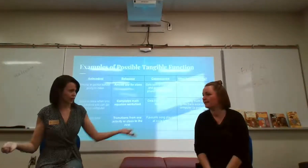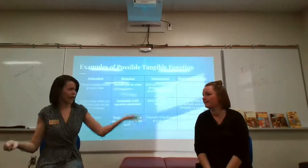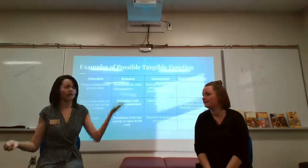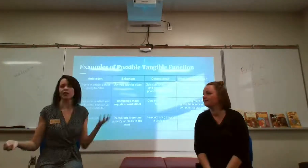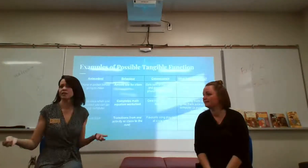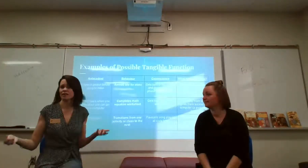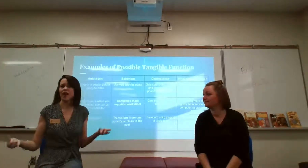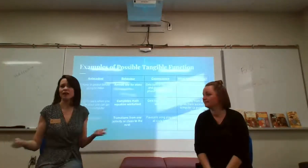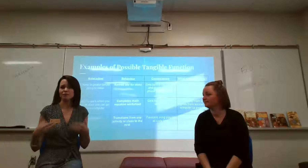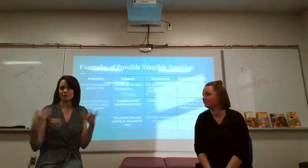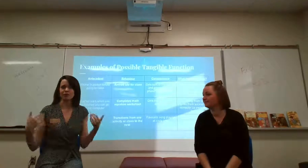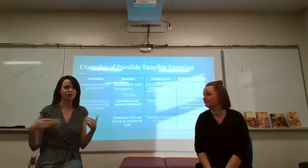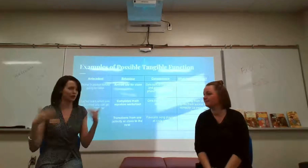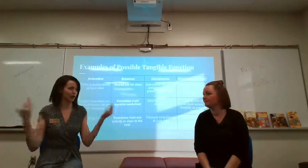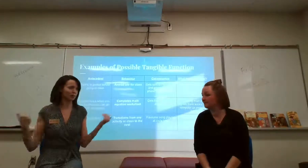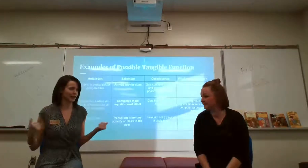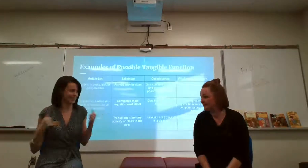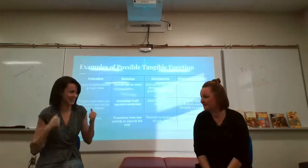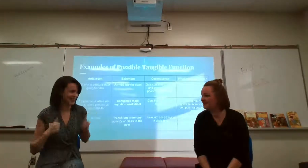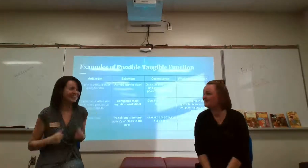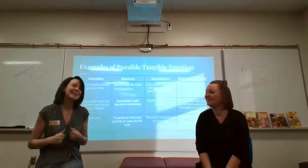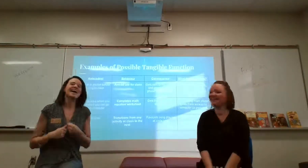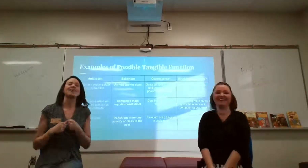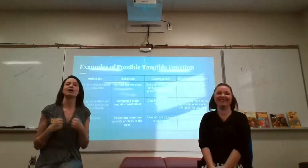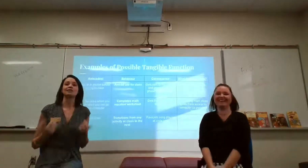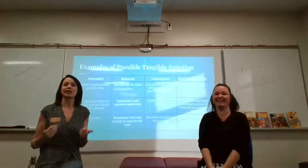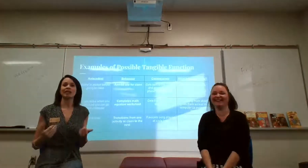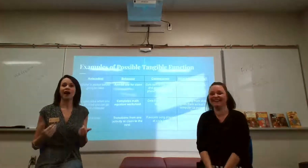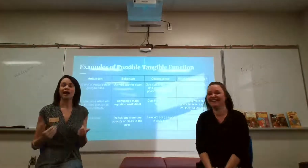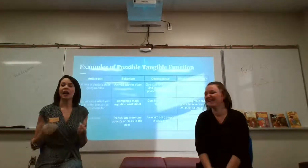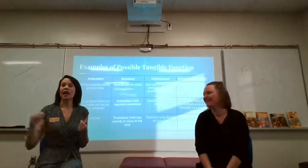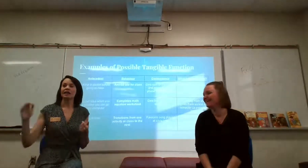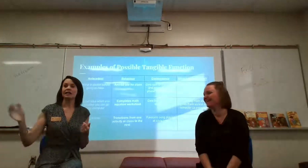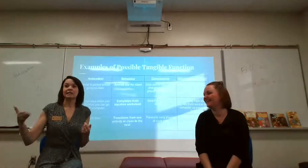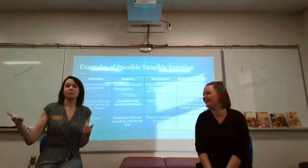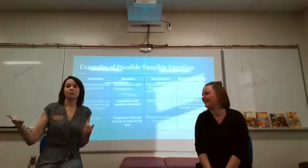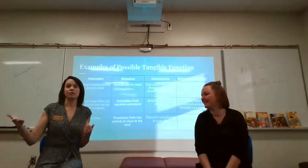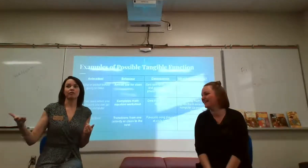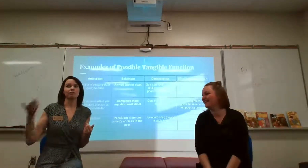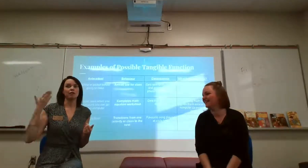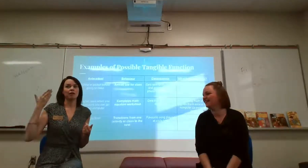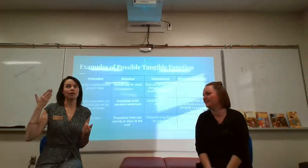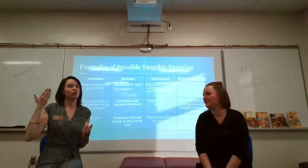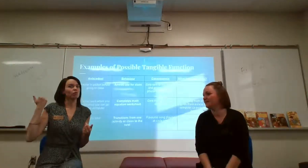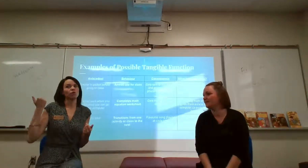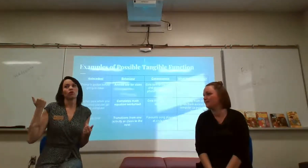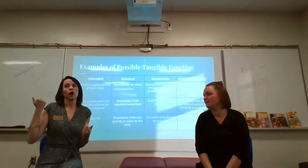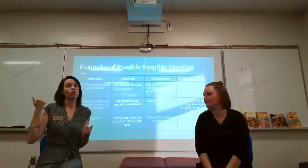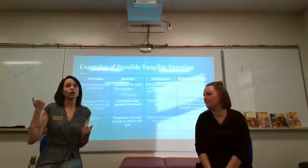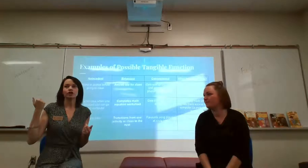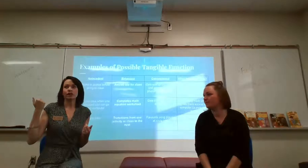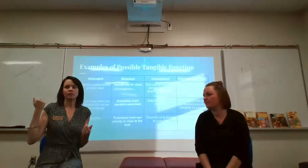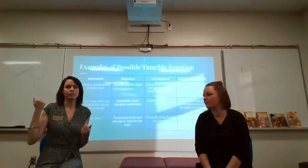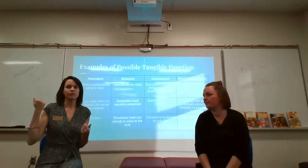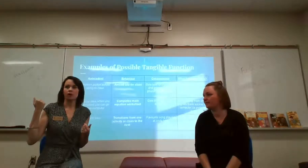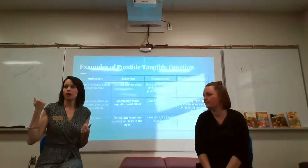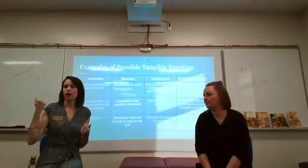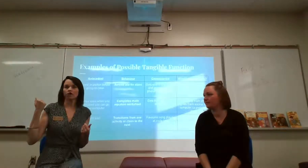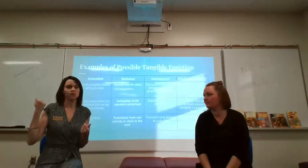Okay, if I said that, not French, crème glacée, if I said that and it didn't meet reinforcement, my brain would go, wrong word, Jen, shut it off. Don't